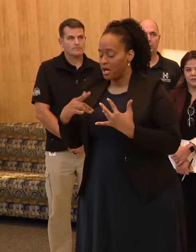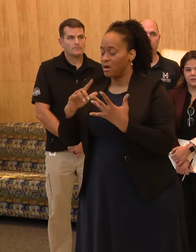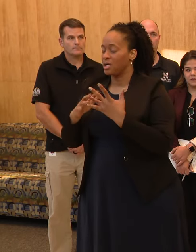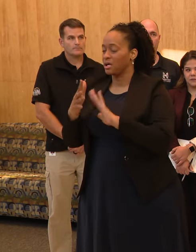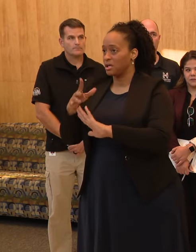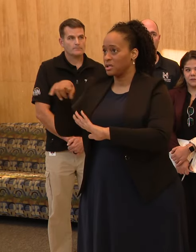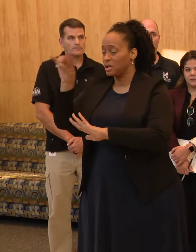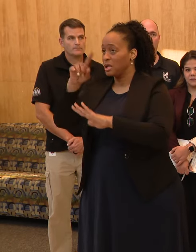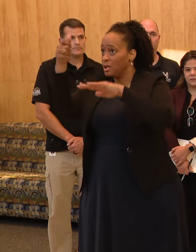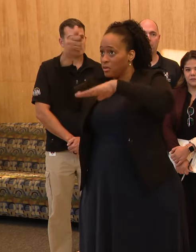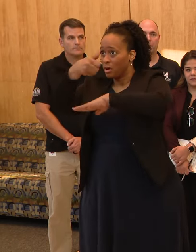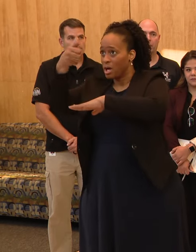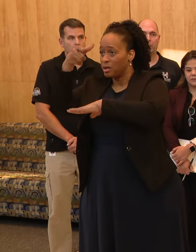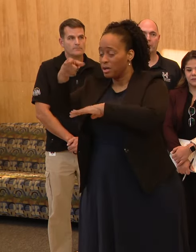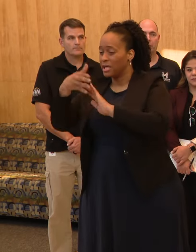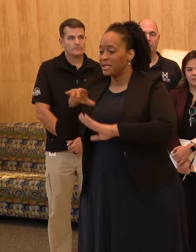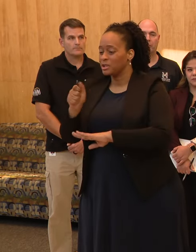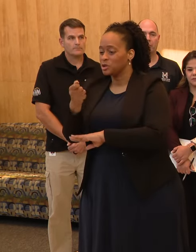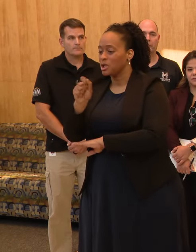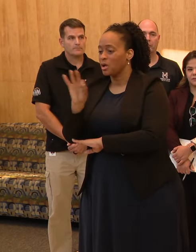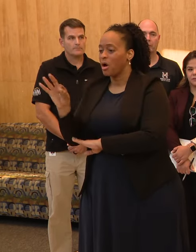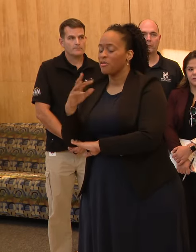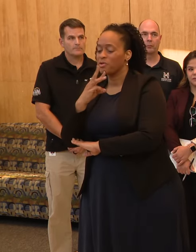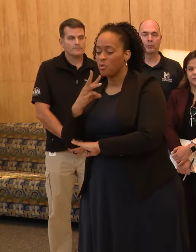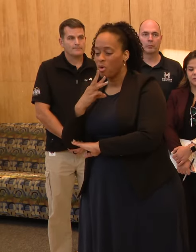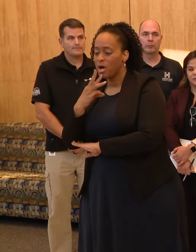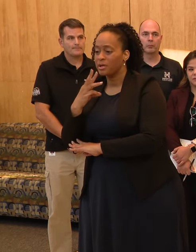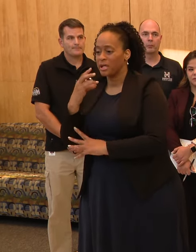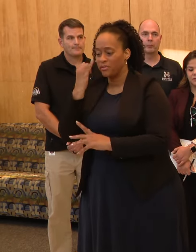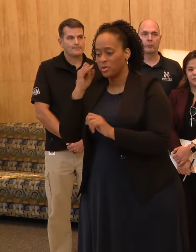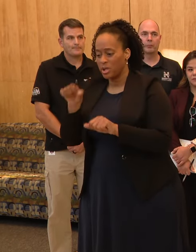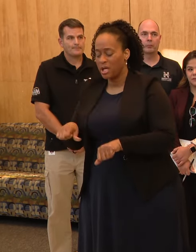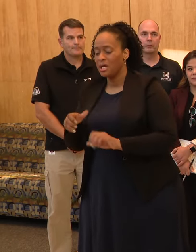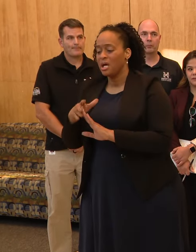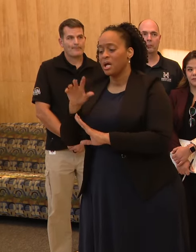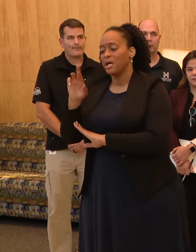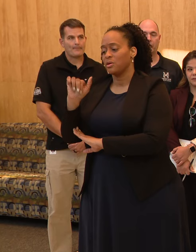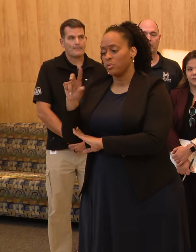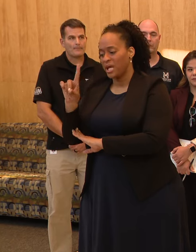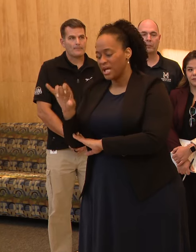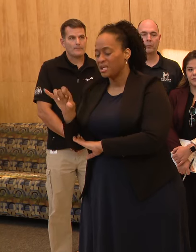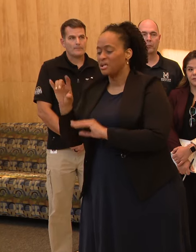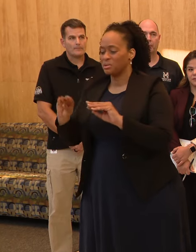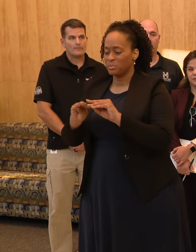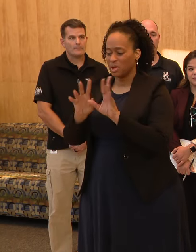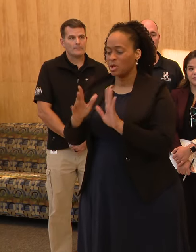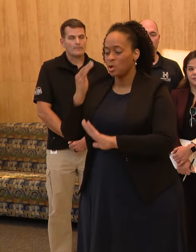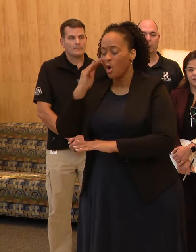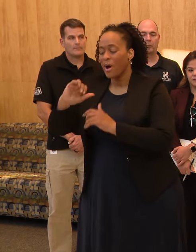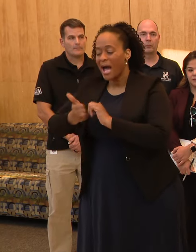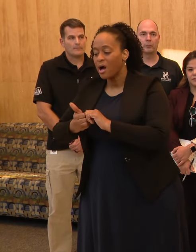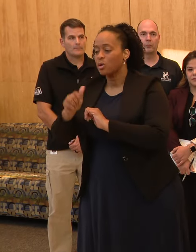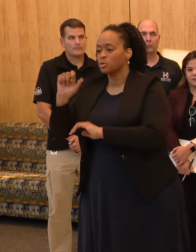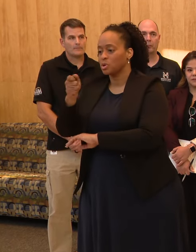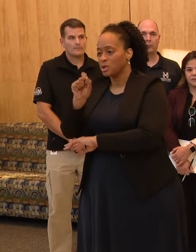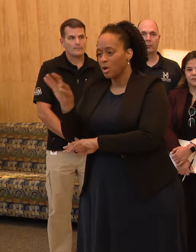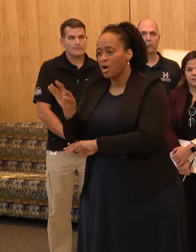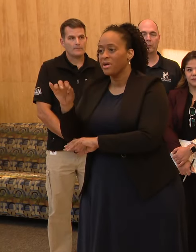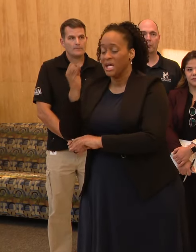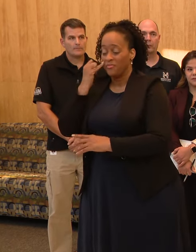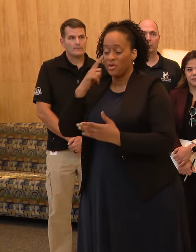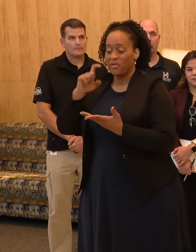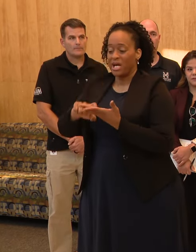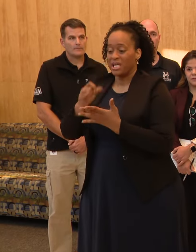water, as Randy mentioned, and I'll certainly let Randy speak, but he was pretty clear, know how to cut it off. Certainly if you find that you've